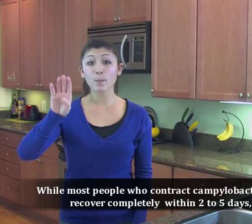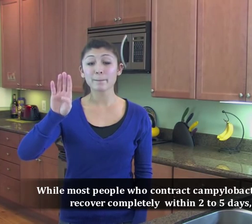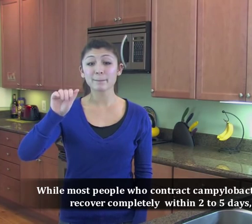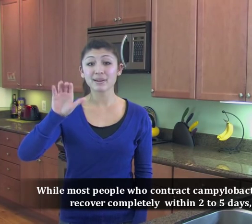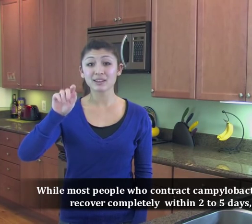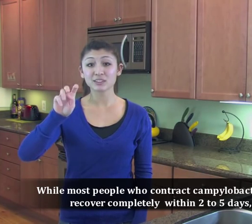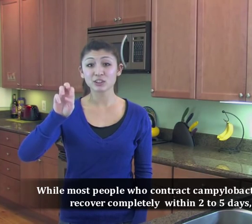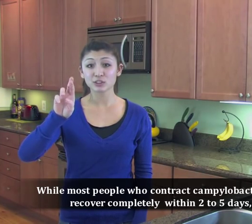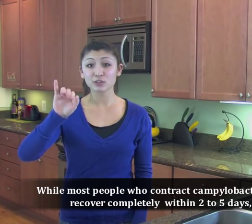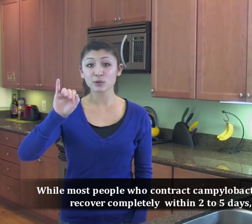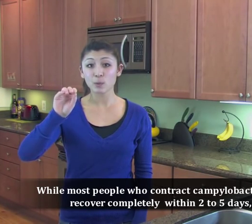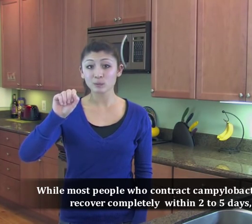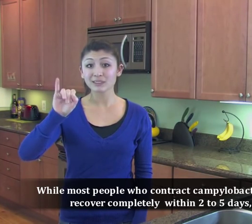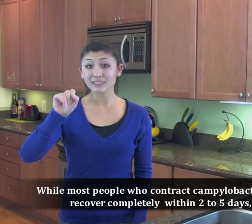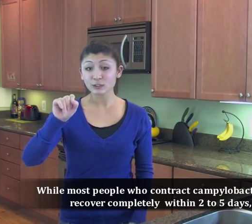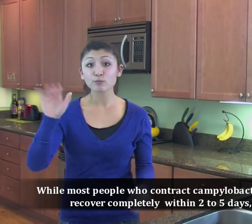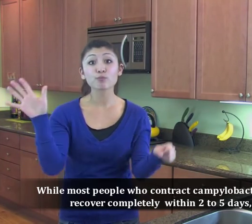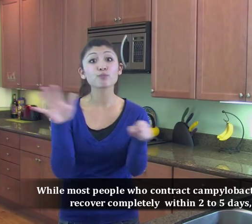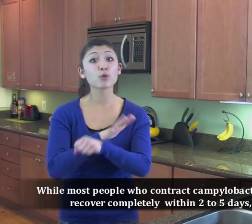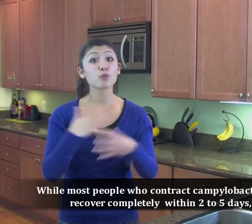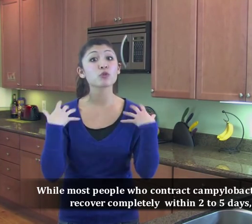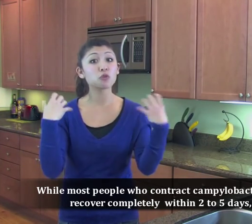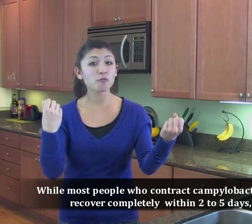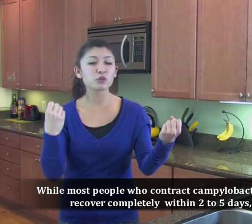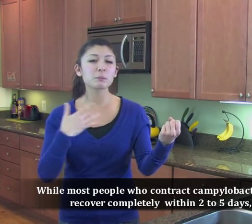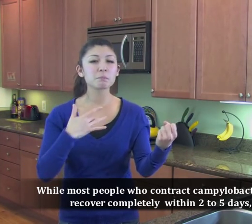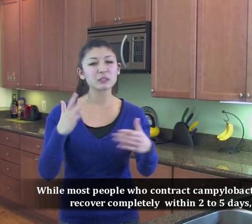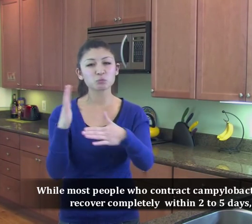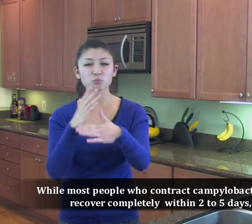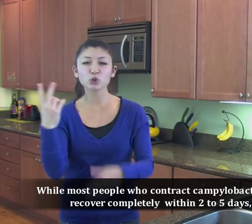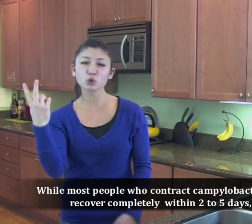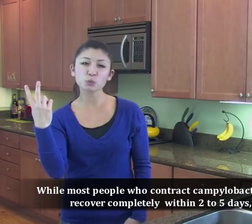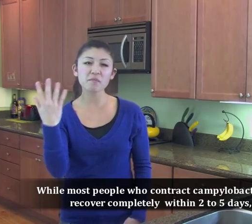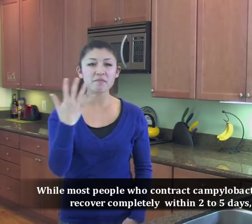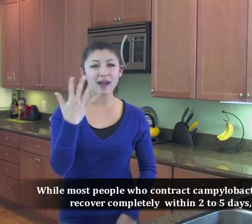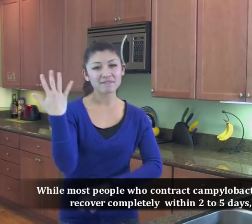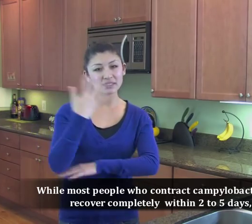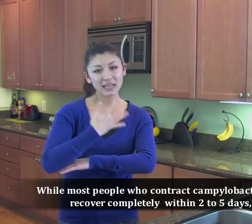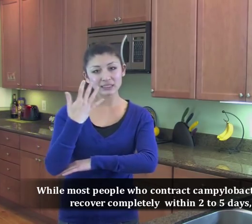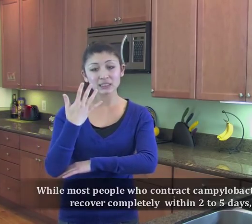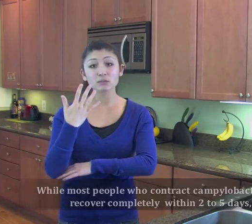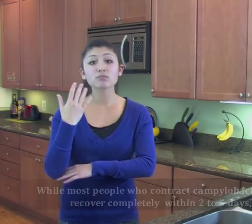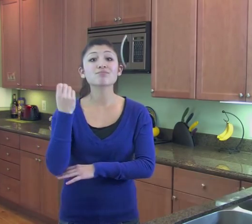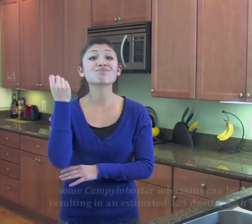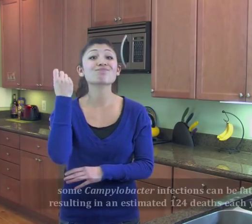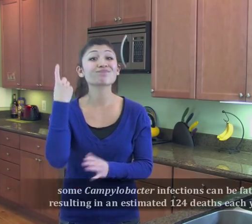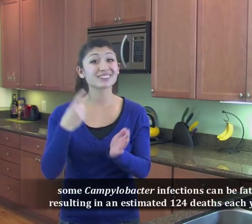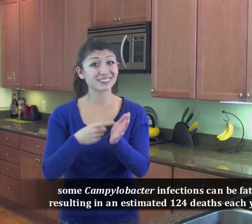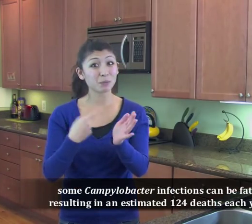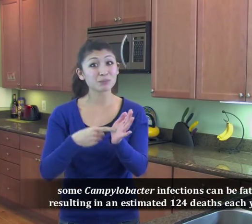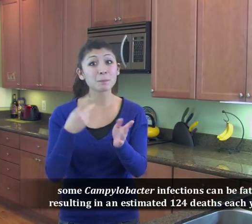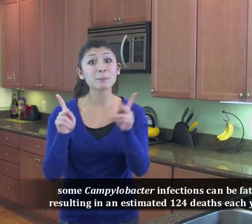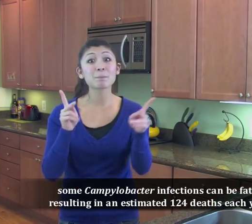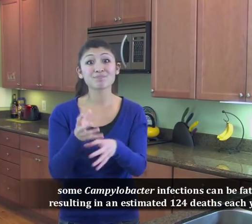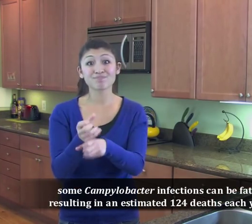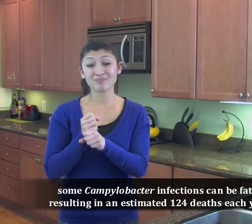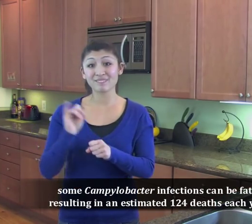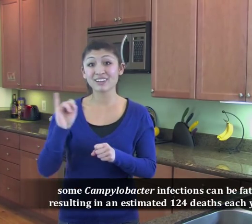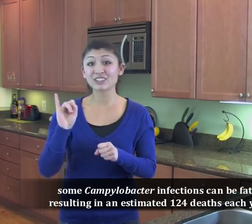Campylobacteriosis recover completely within 2 to 5 days, some Campylobacter infections can be fatal, resulting in an